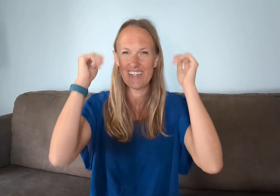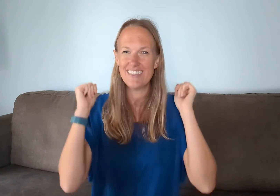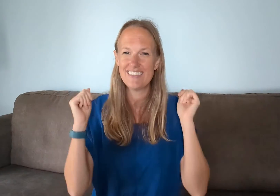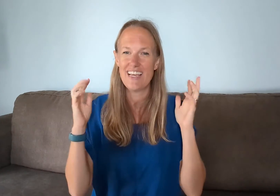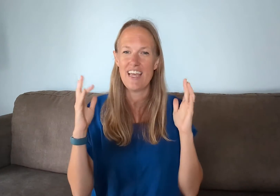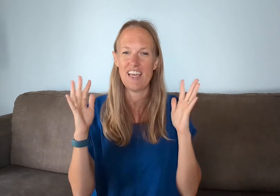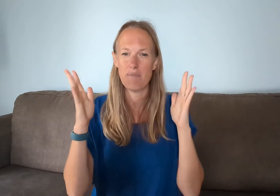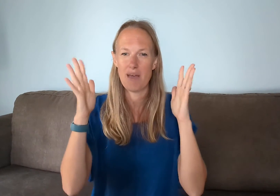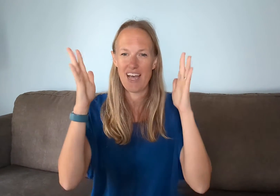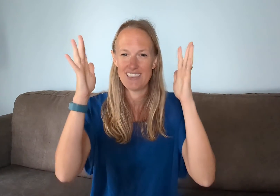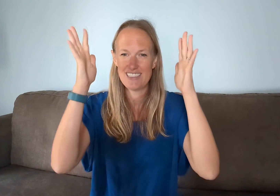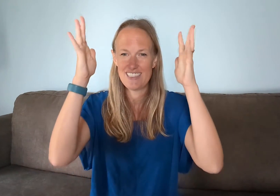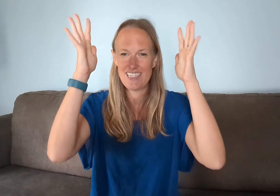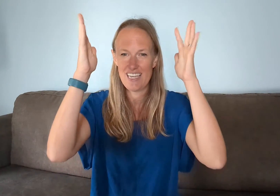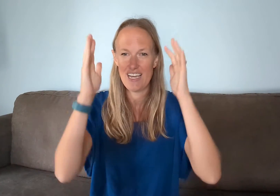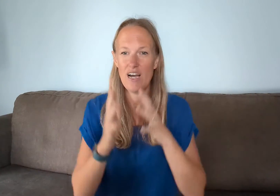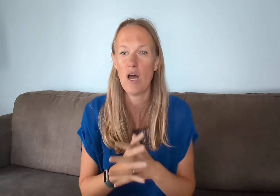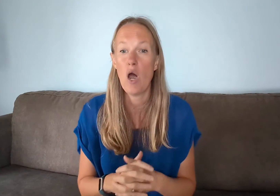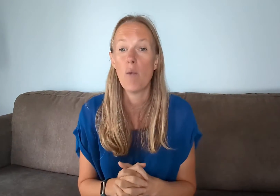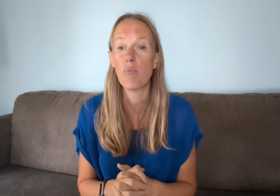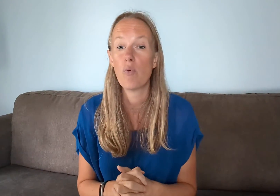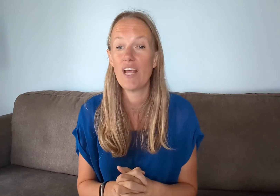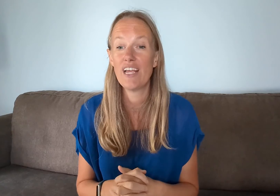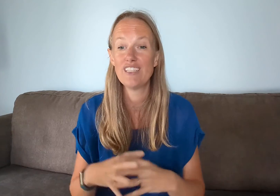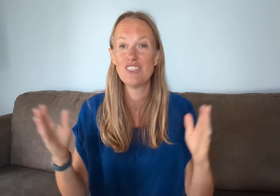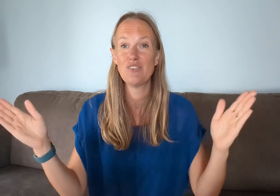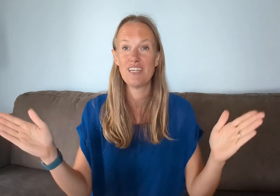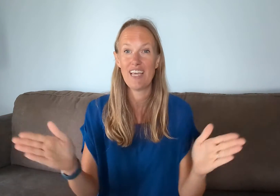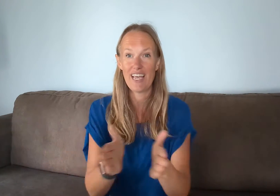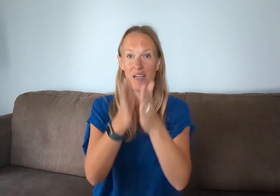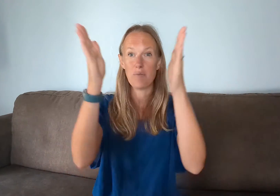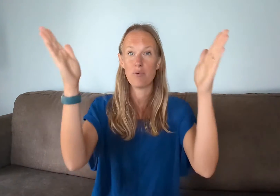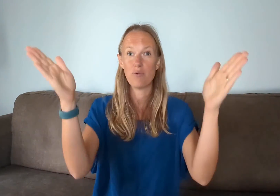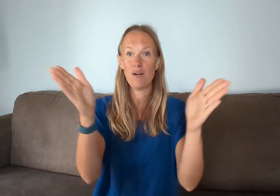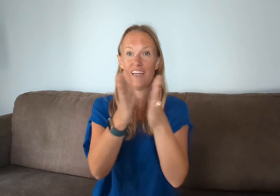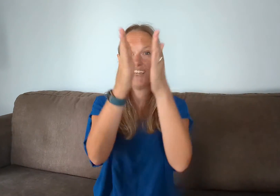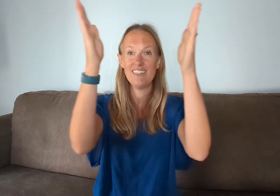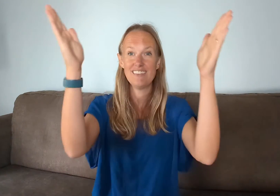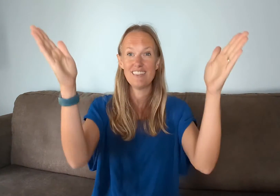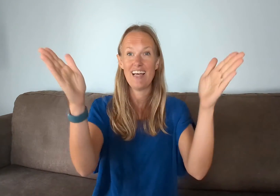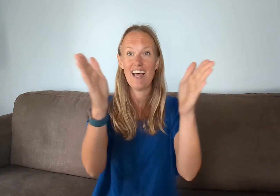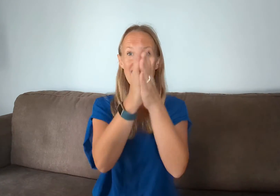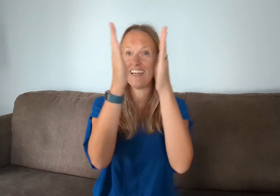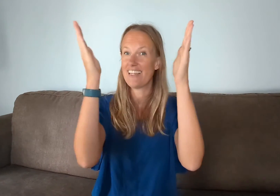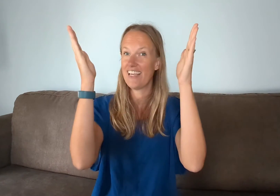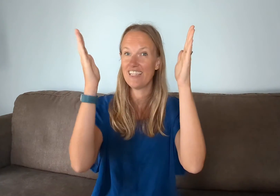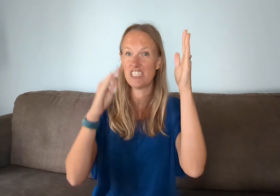fingers. And majesty, praise to the King. Praise, and then King is just